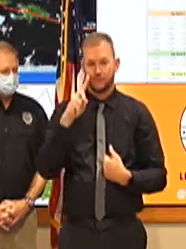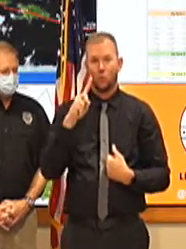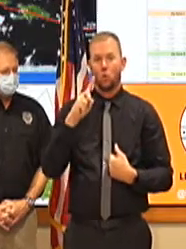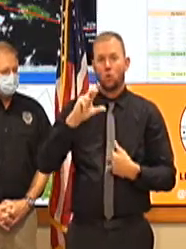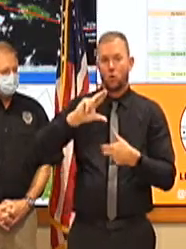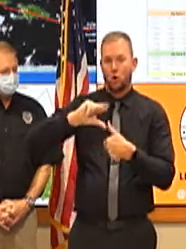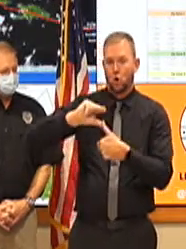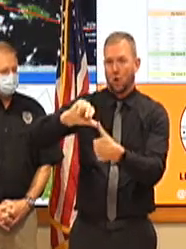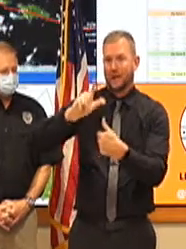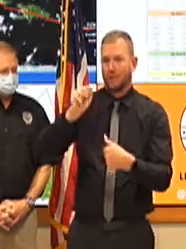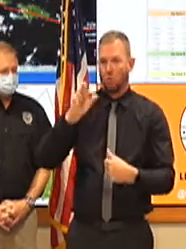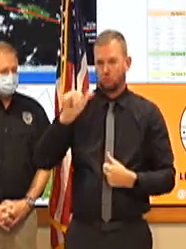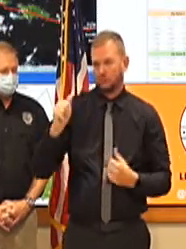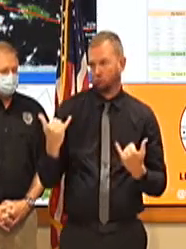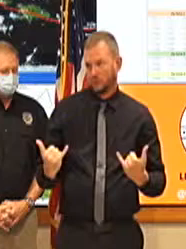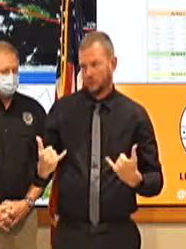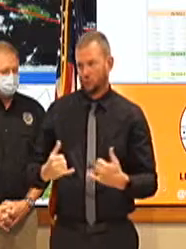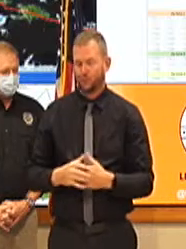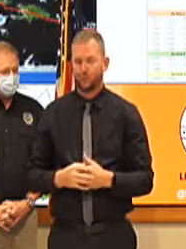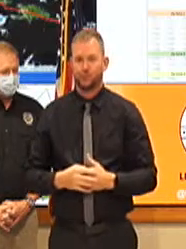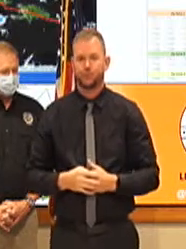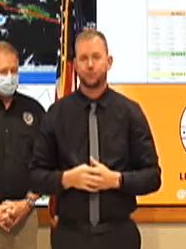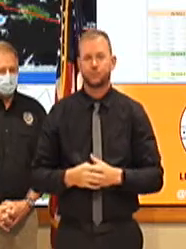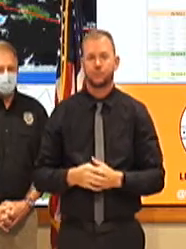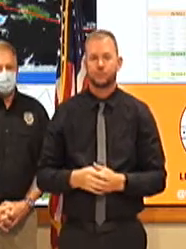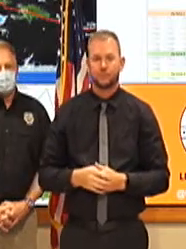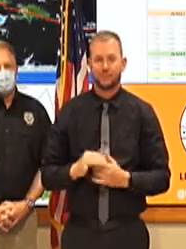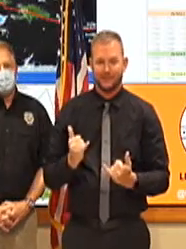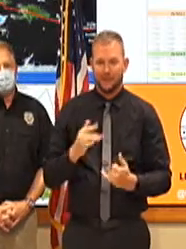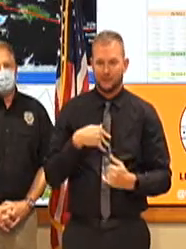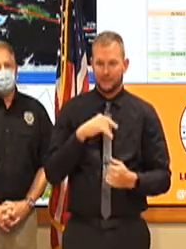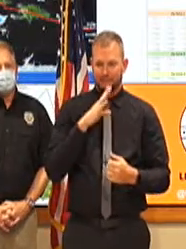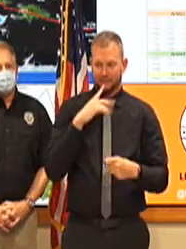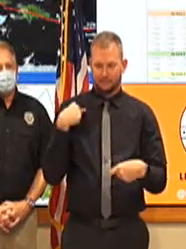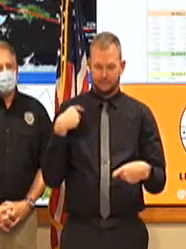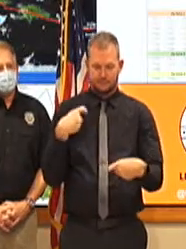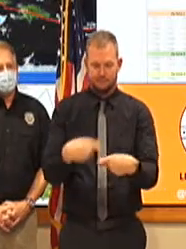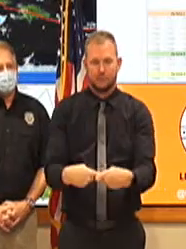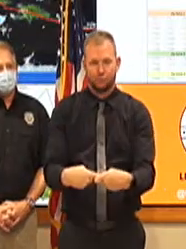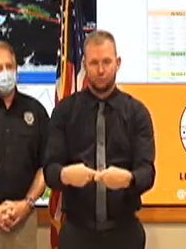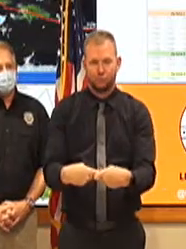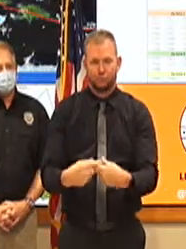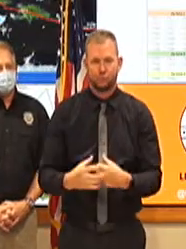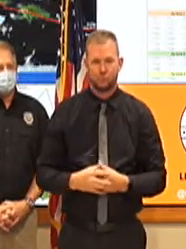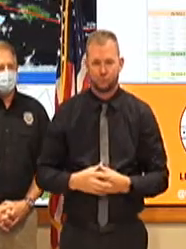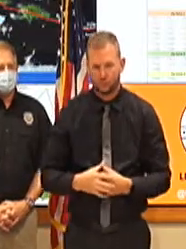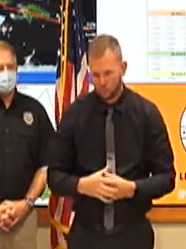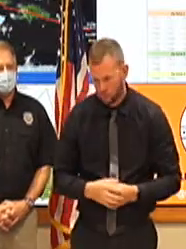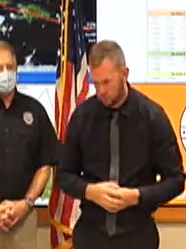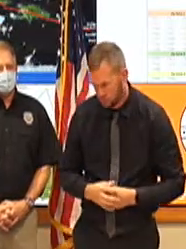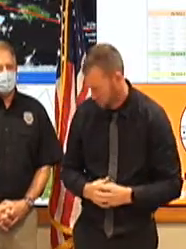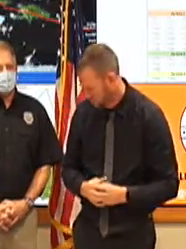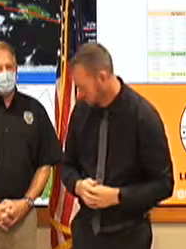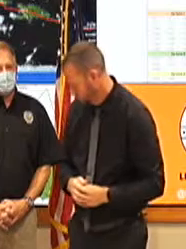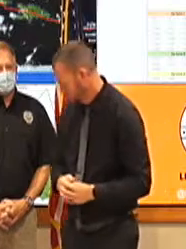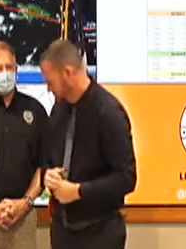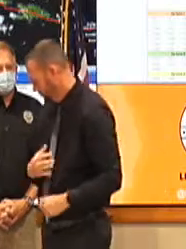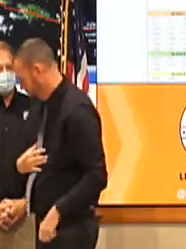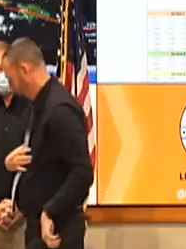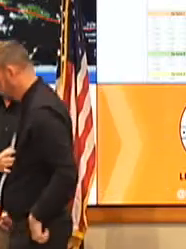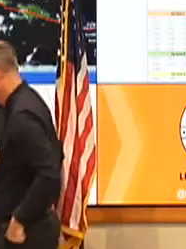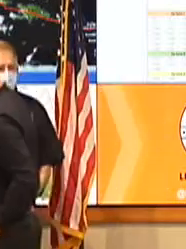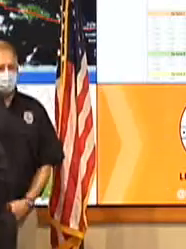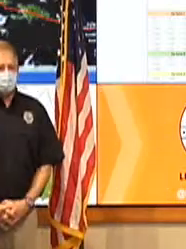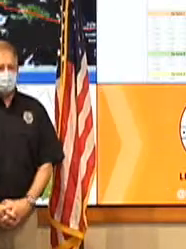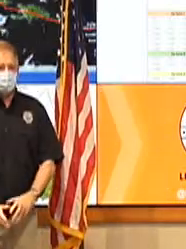now. Ahora repito en español. Es un poco irónico que ahora en el tercer aniversario